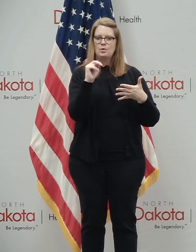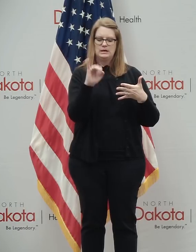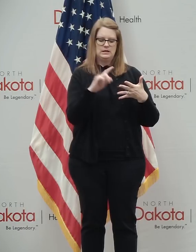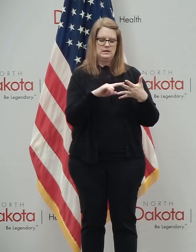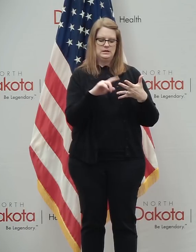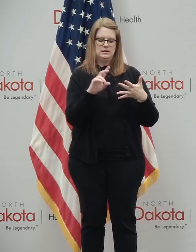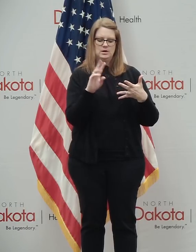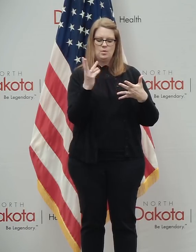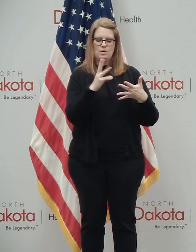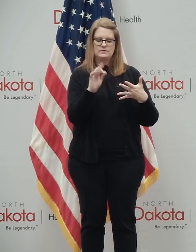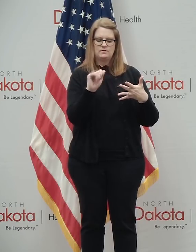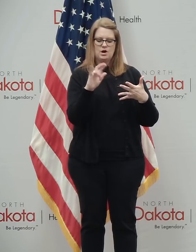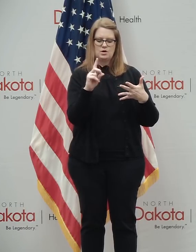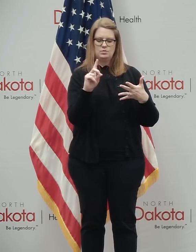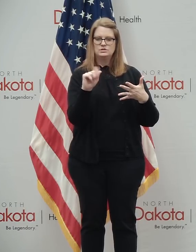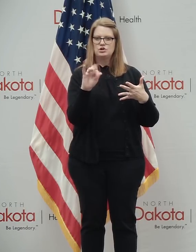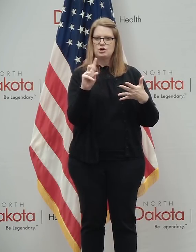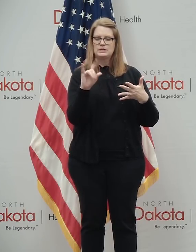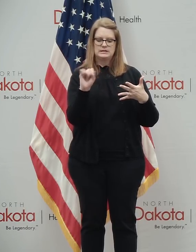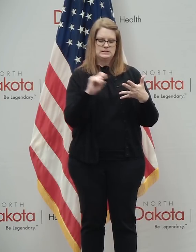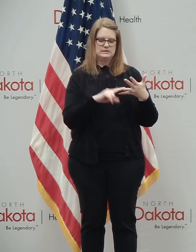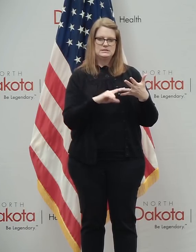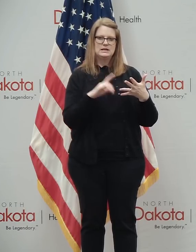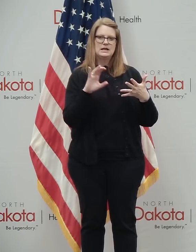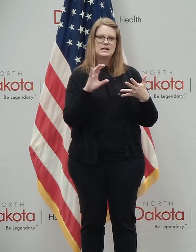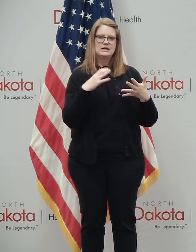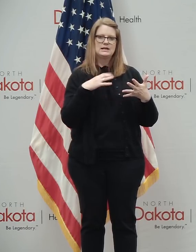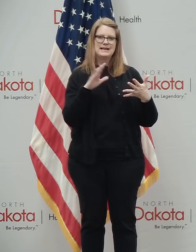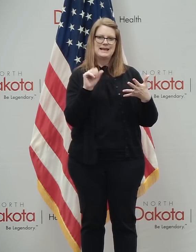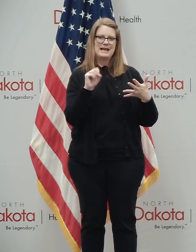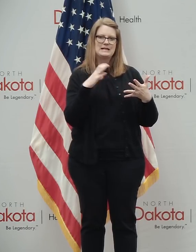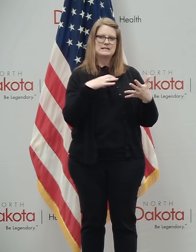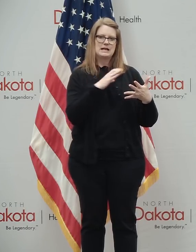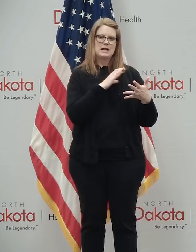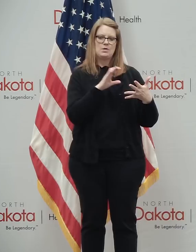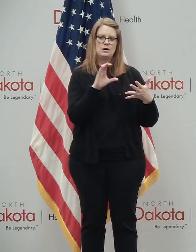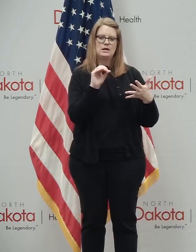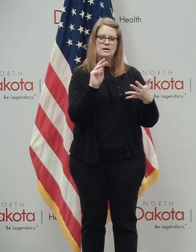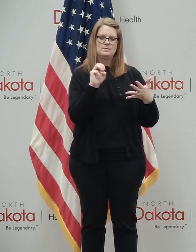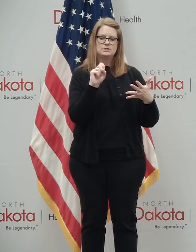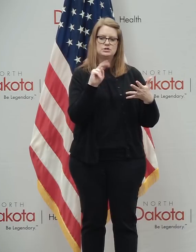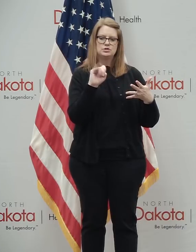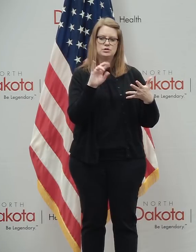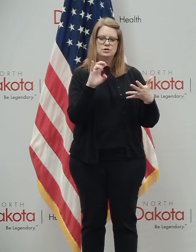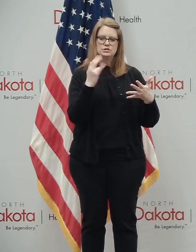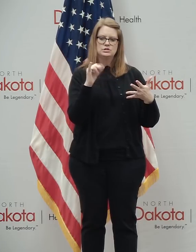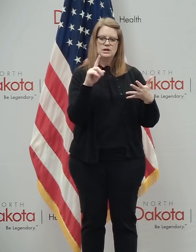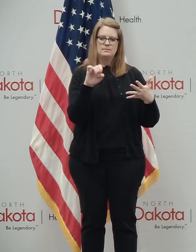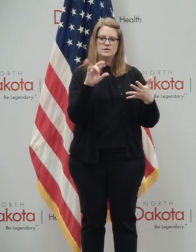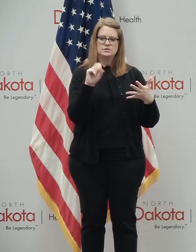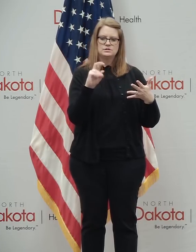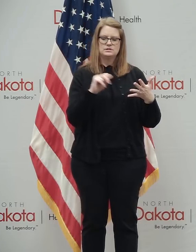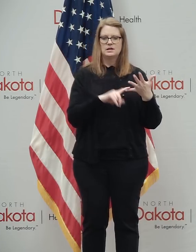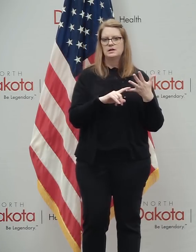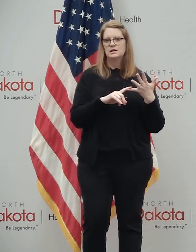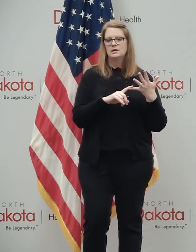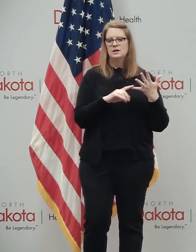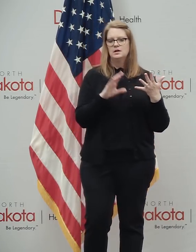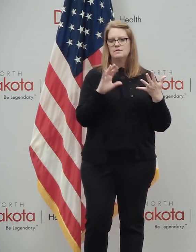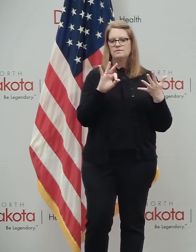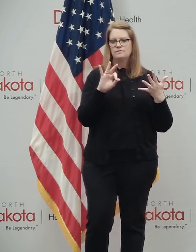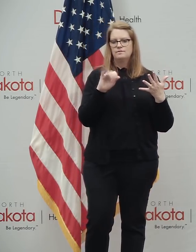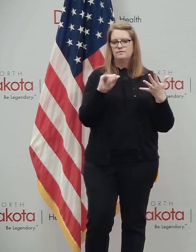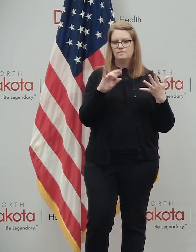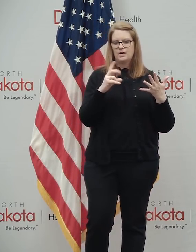Mayor Bernie Dardis, Cass County Commissioner Chad Peterson. Also, Doug Murphy, Regional Coordinator of Fargo Cass Public